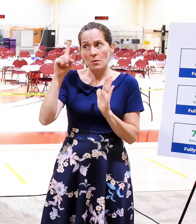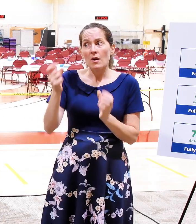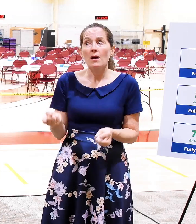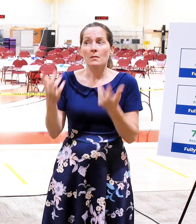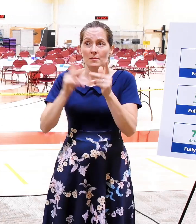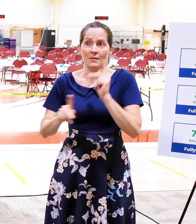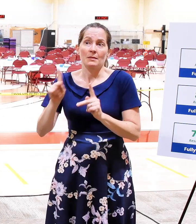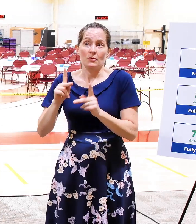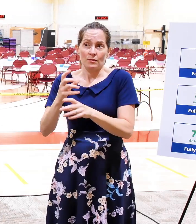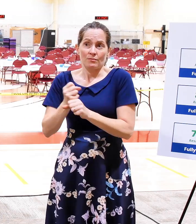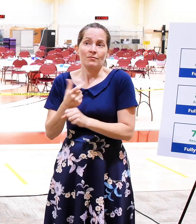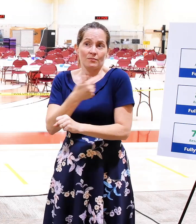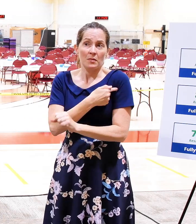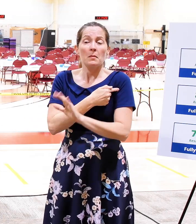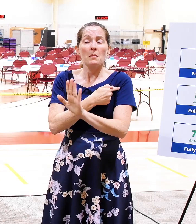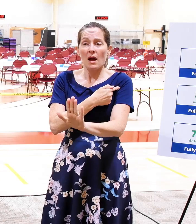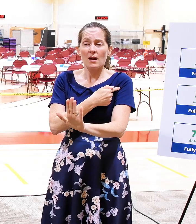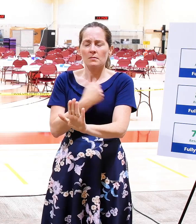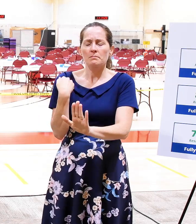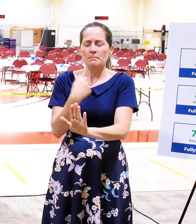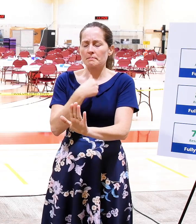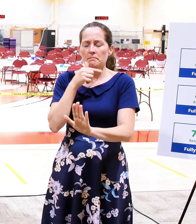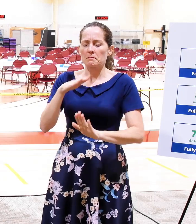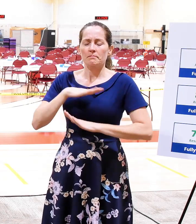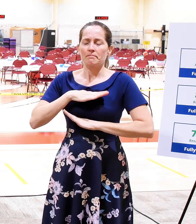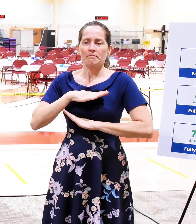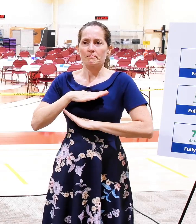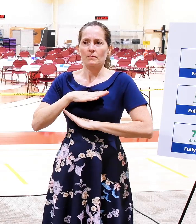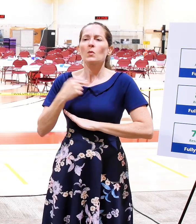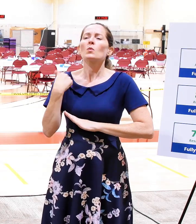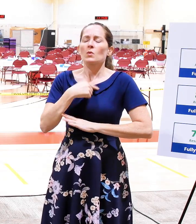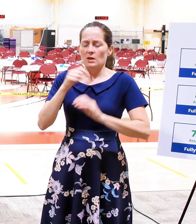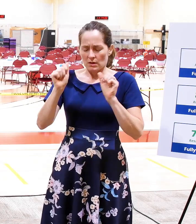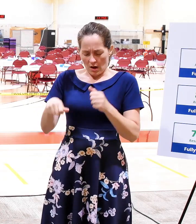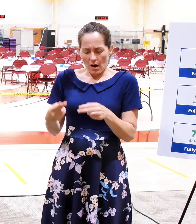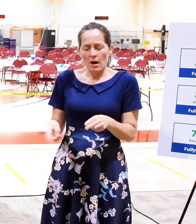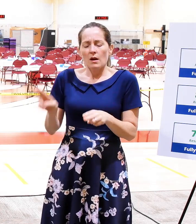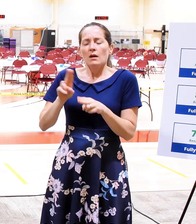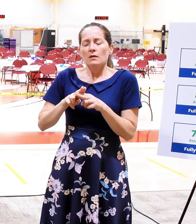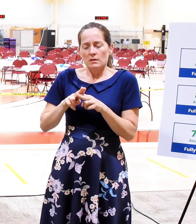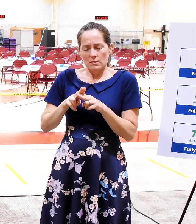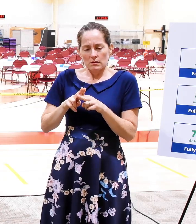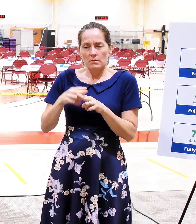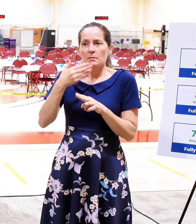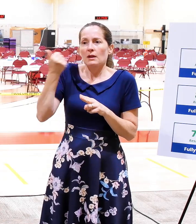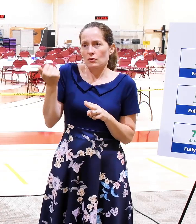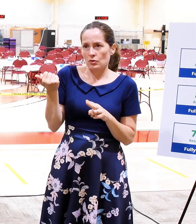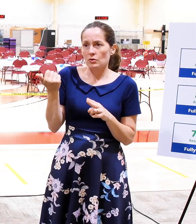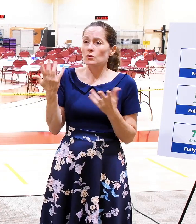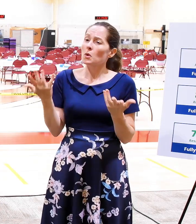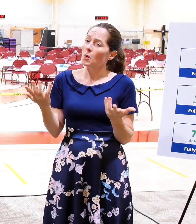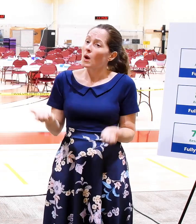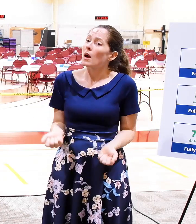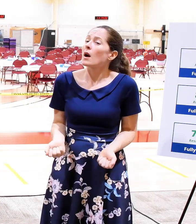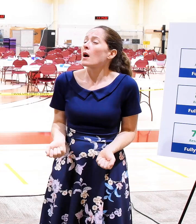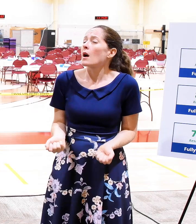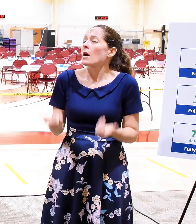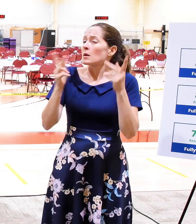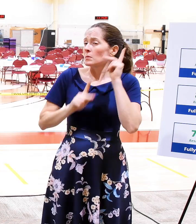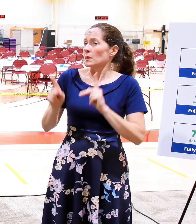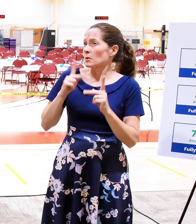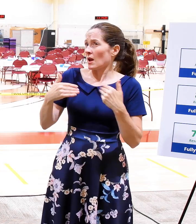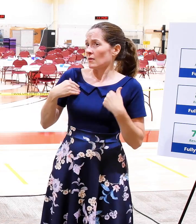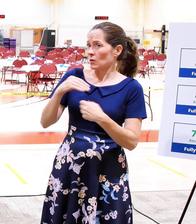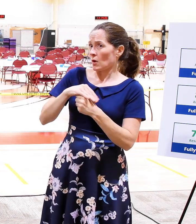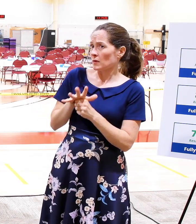not satisfied. We can do better. Our infection numbers across the board remain low in relation to other counties